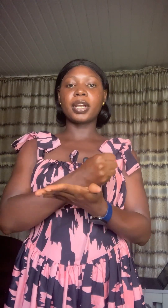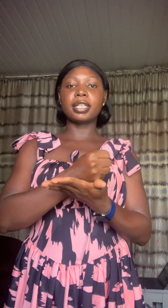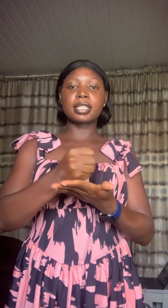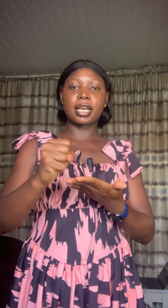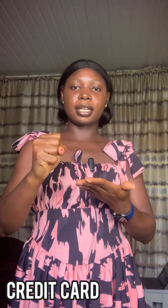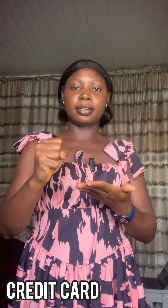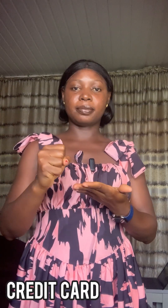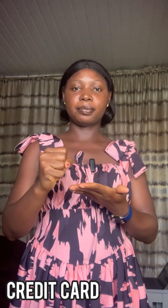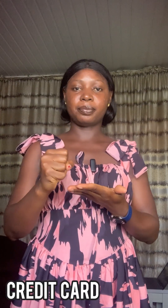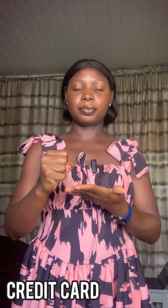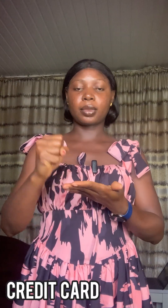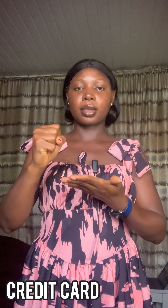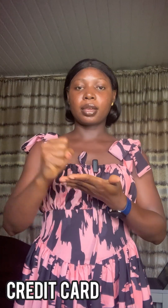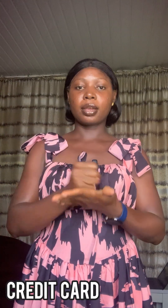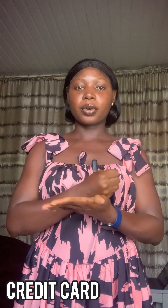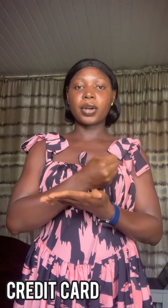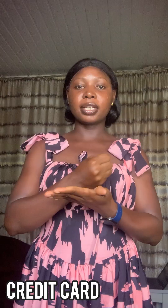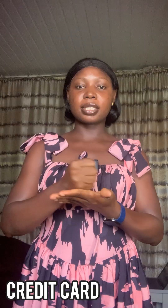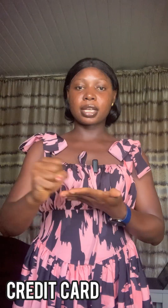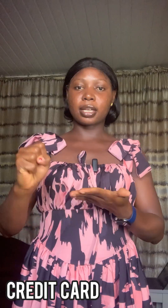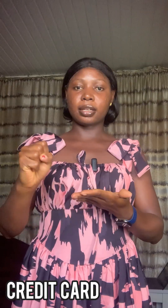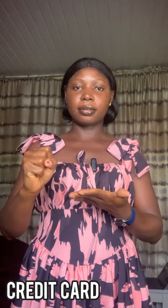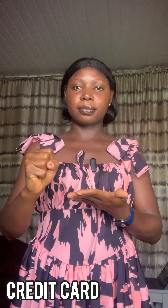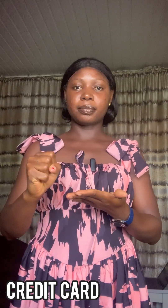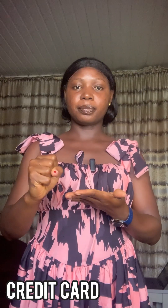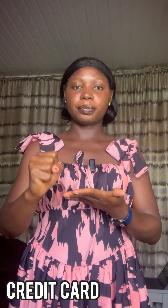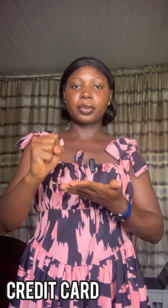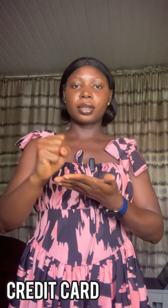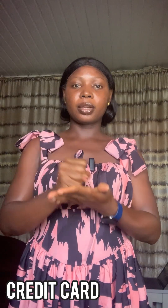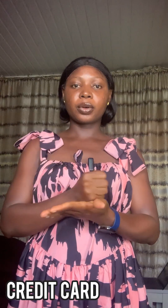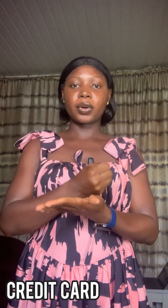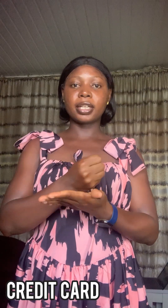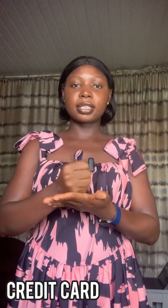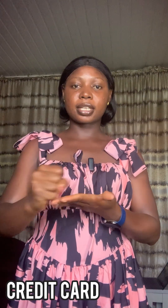Credit card, credit card, credit card.